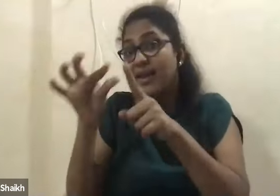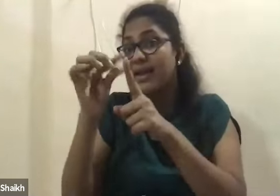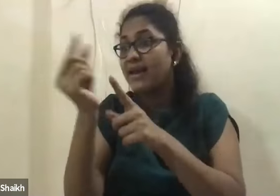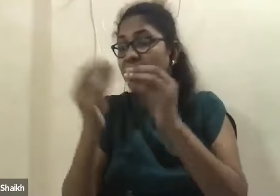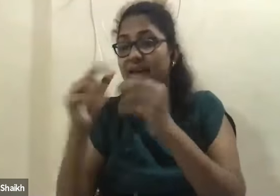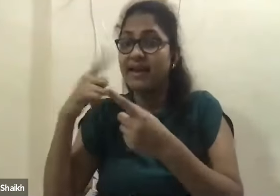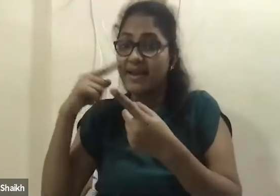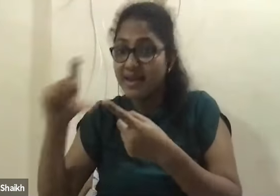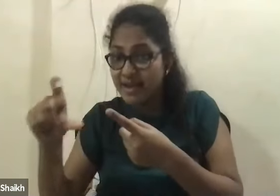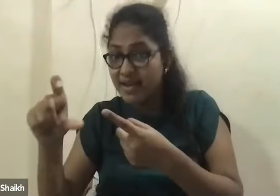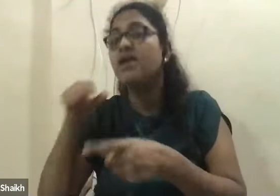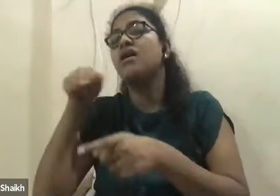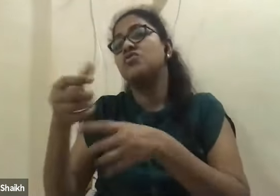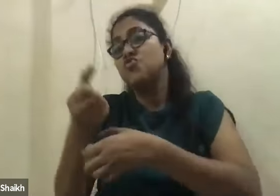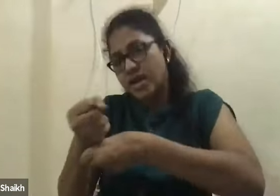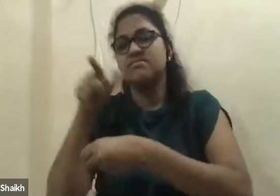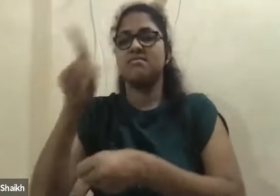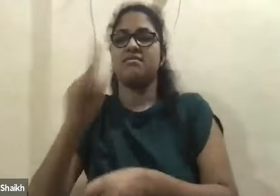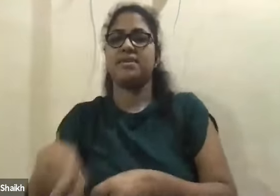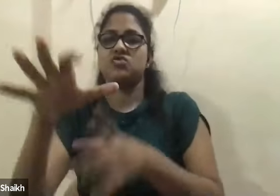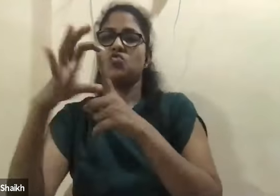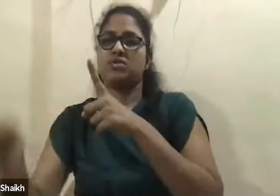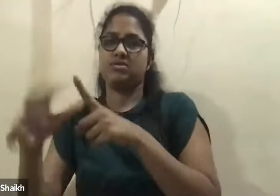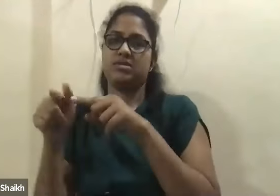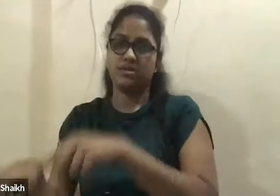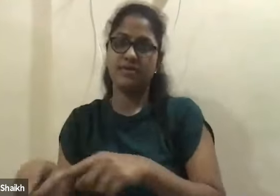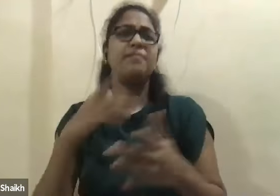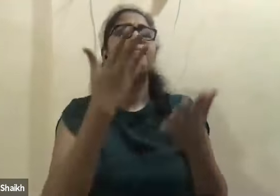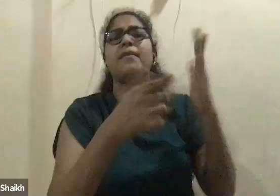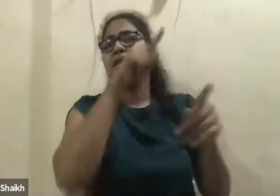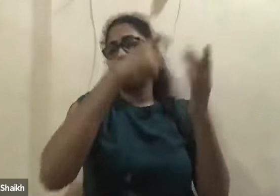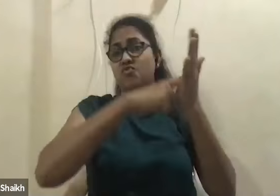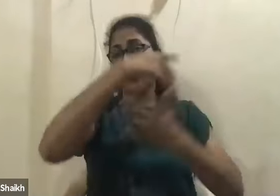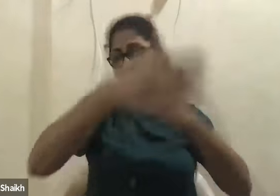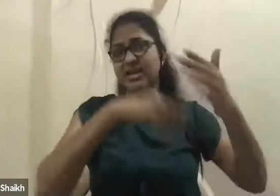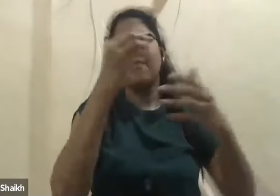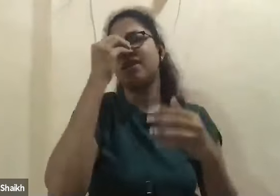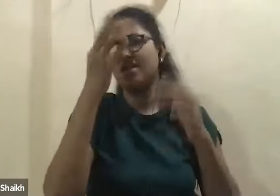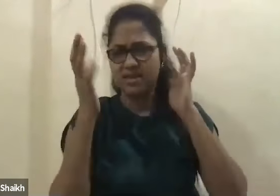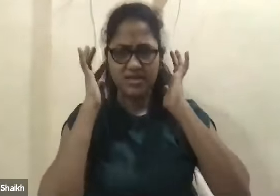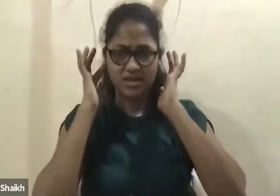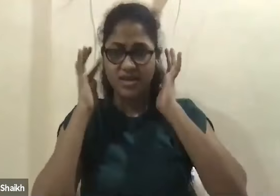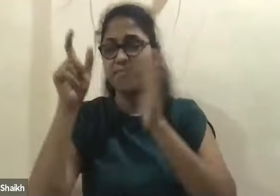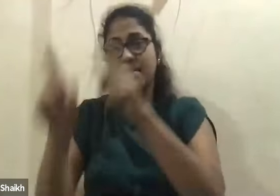Correct. And specifically when it's relative, then it's very tricky when it comes to public trust, right?